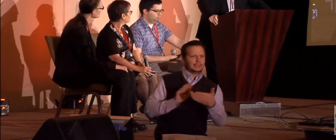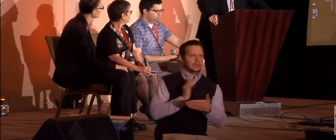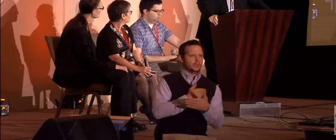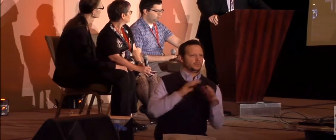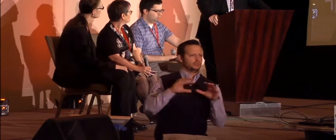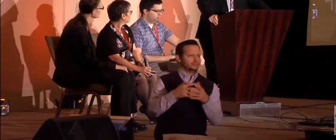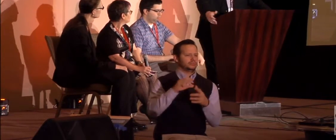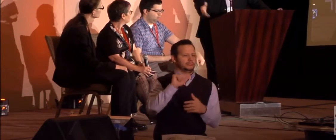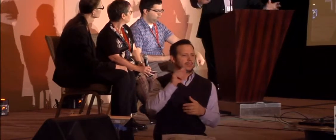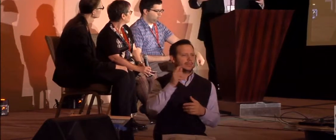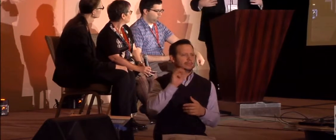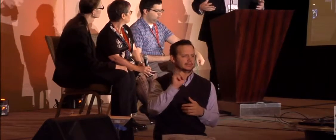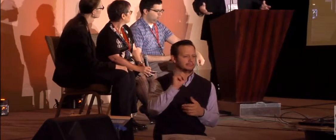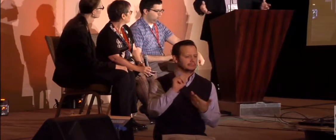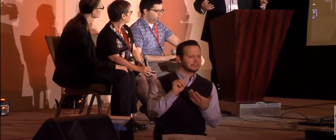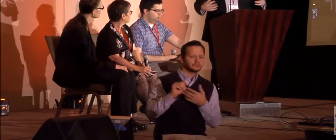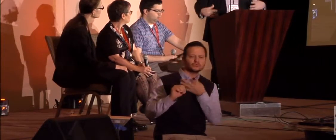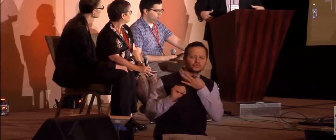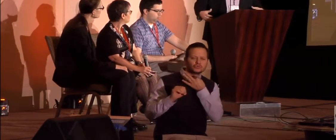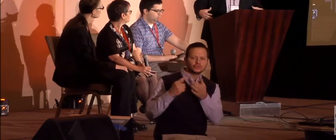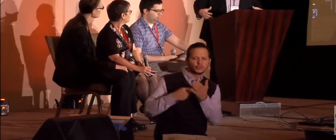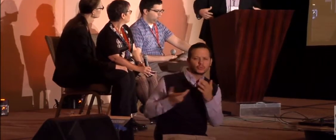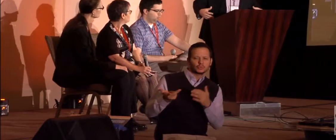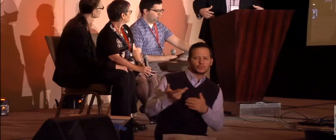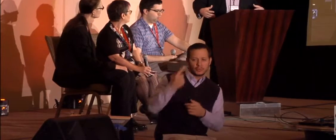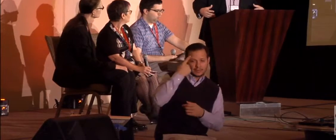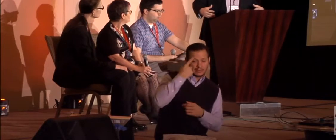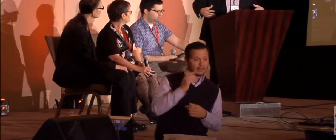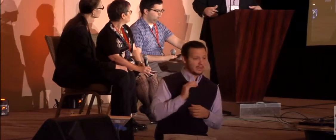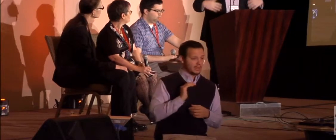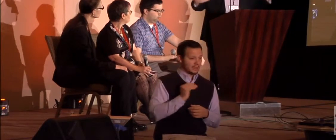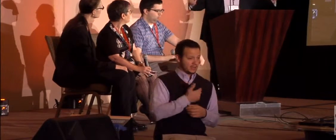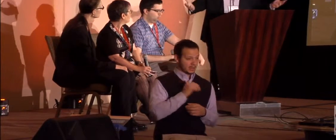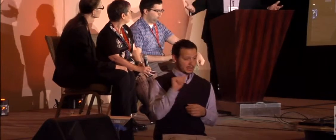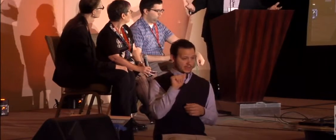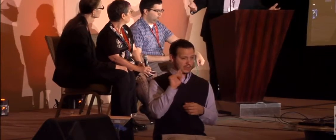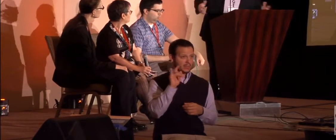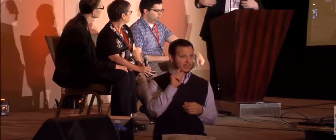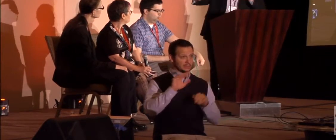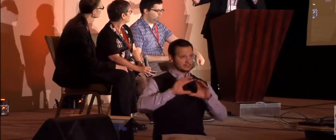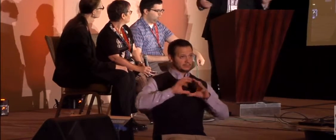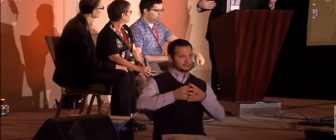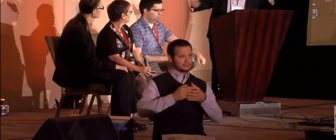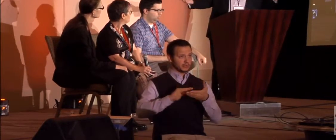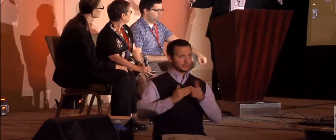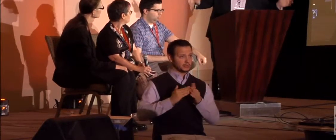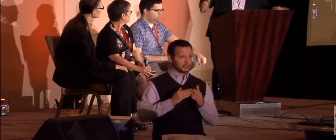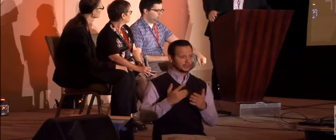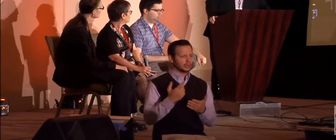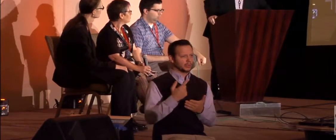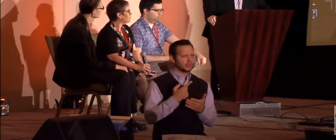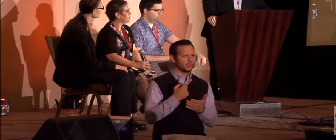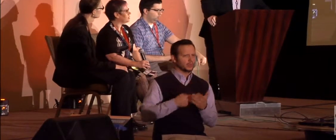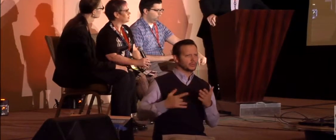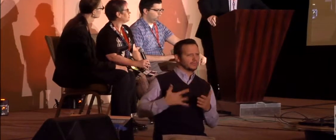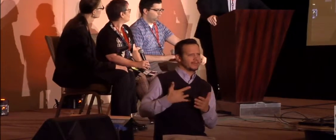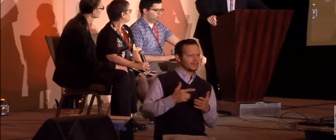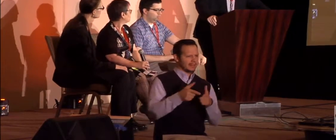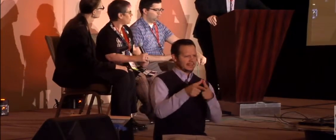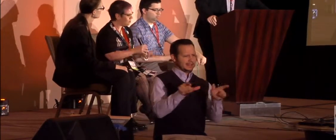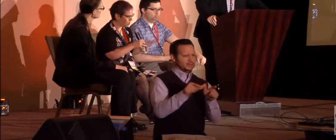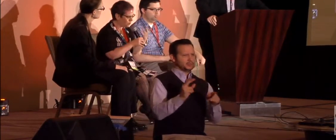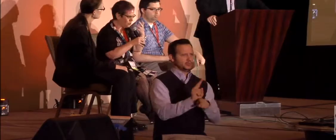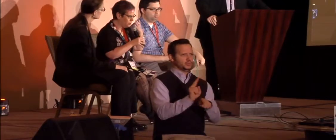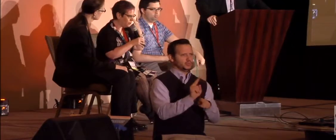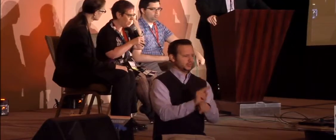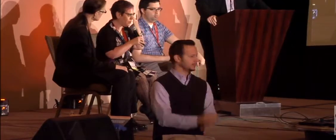that? Does the atheist movement, does the atheist community, is it just convenient shorthand? What do you think? And you just, whoever wants to jump